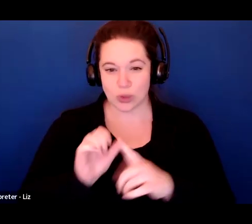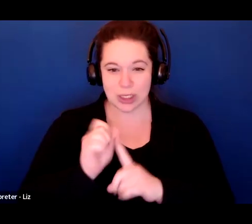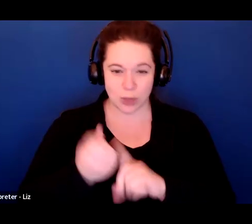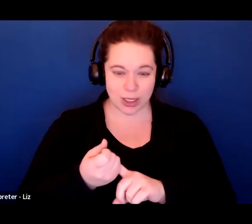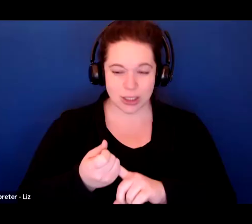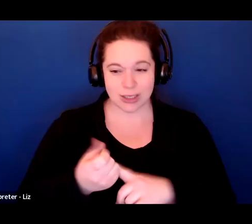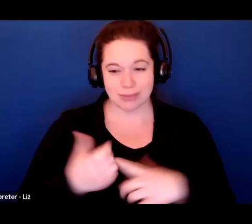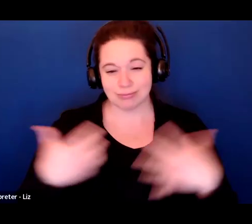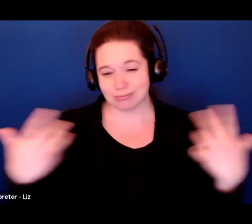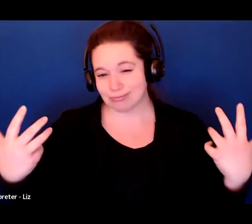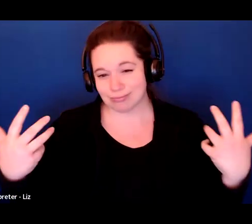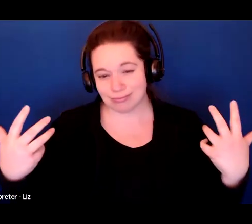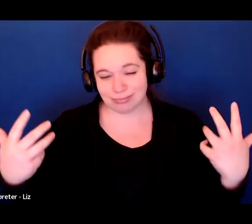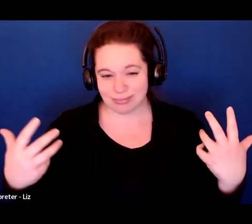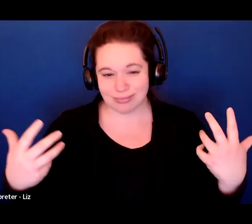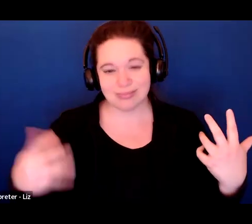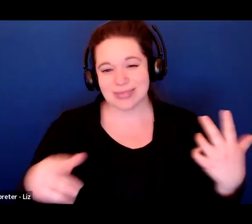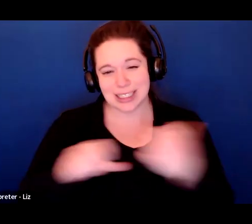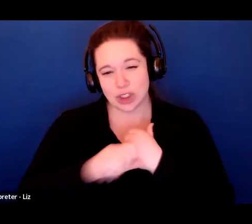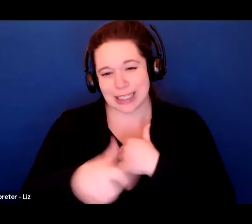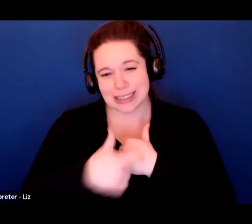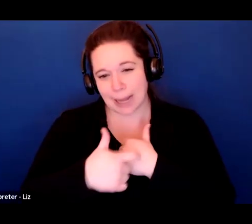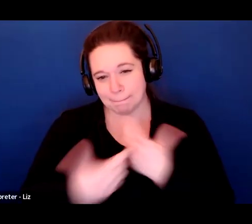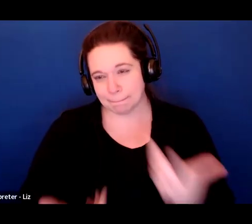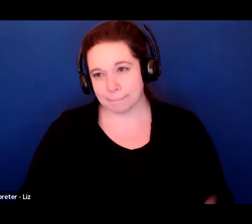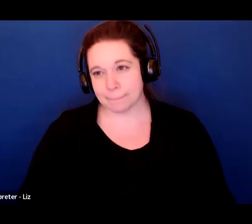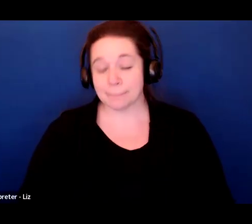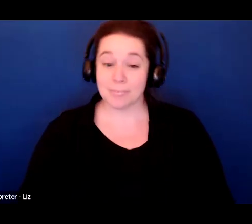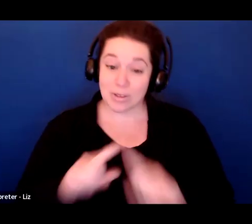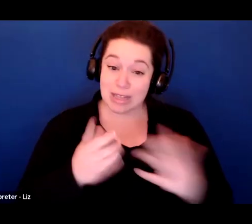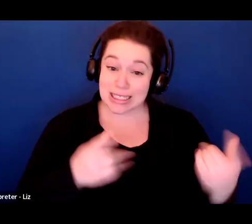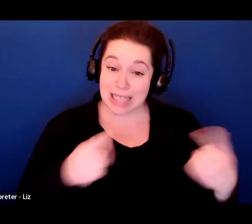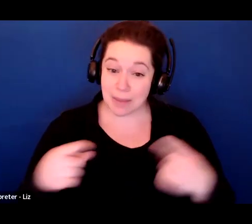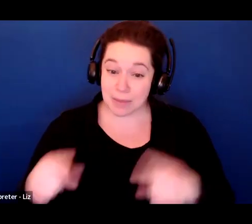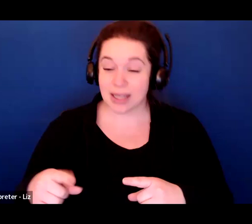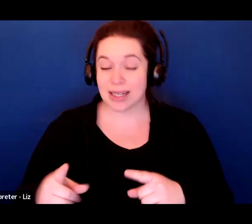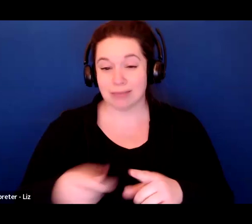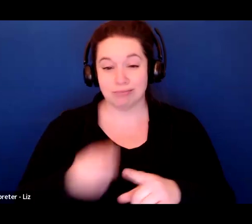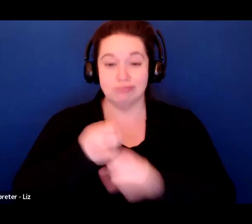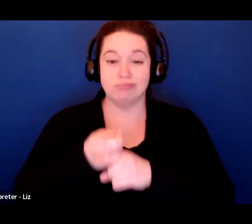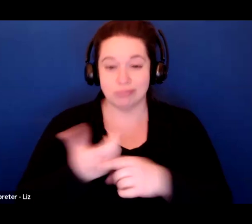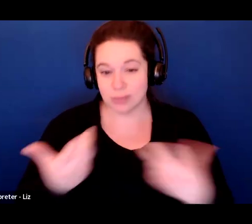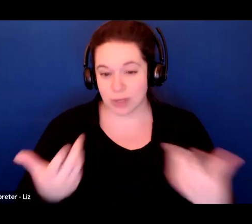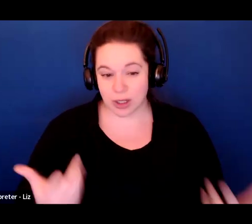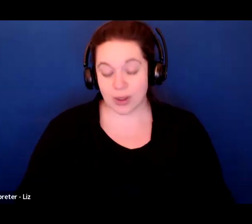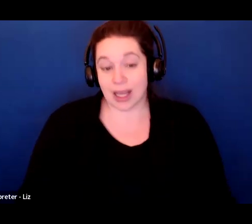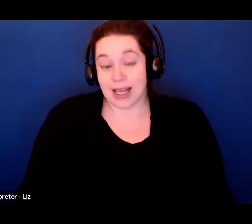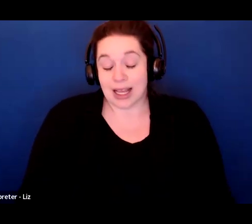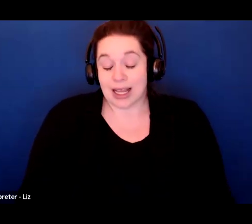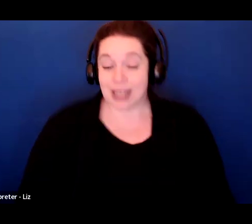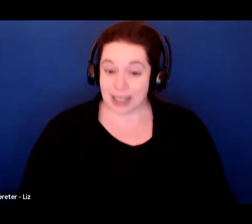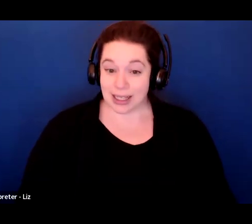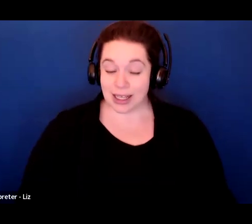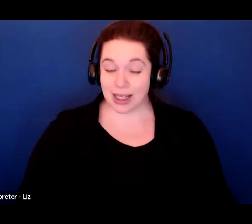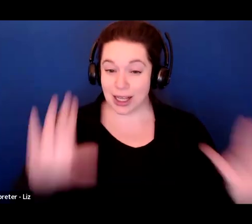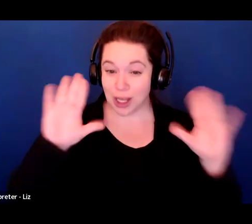And it just takes some time and different things happen and pop up. So, with that, I hope that I've given